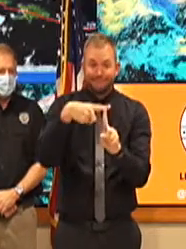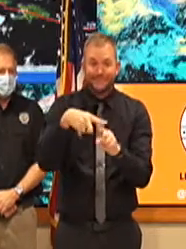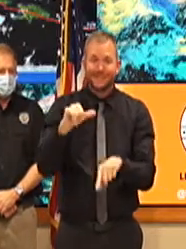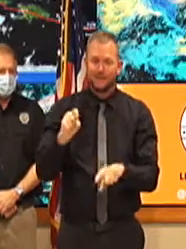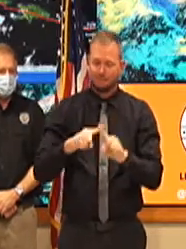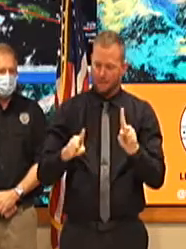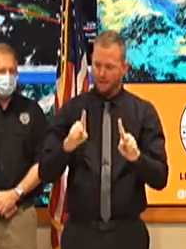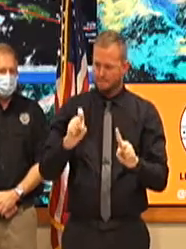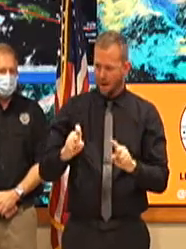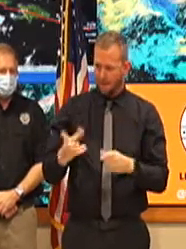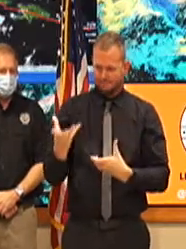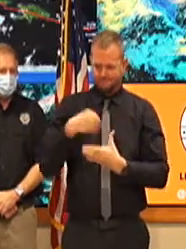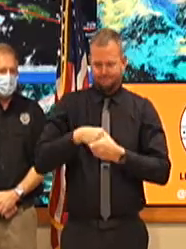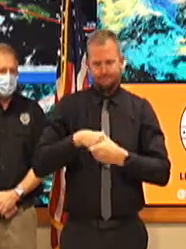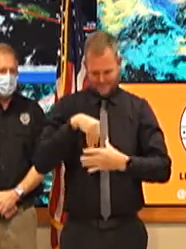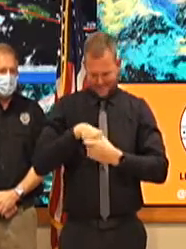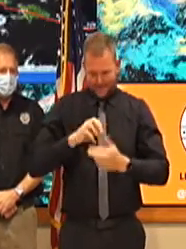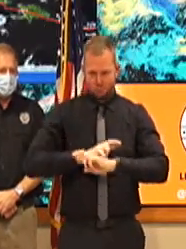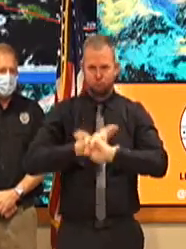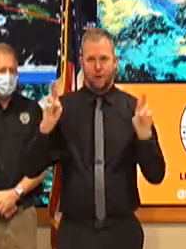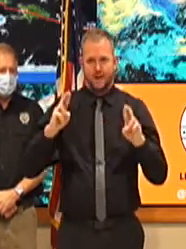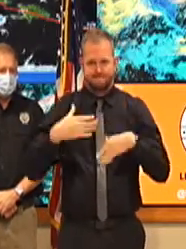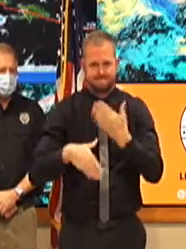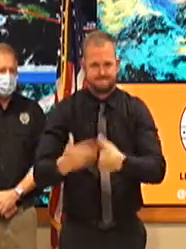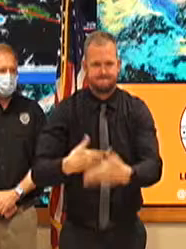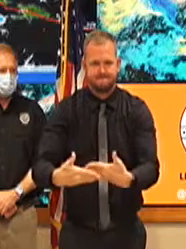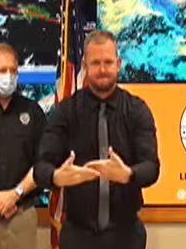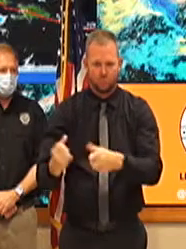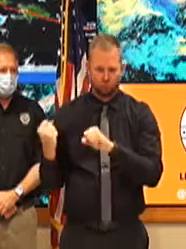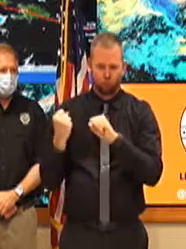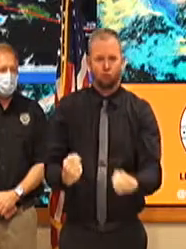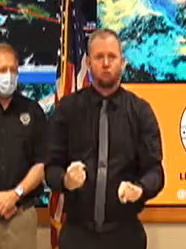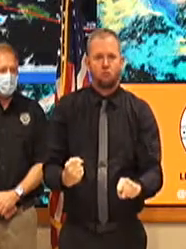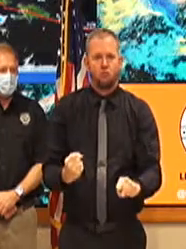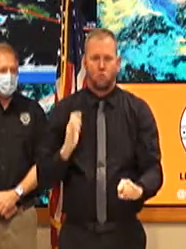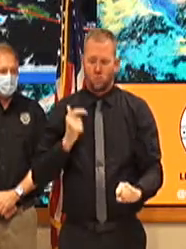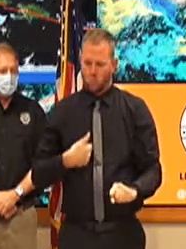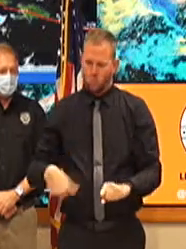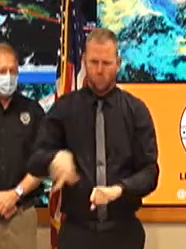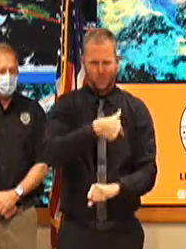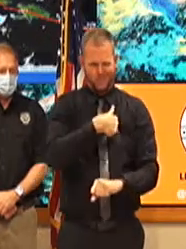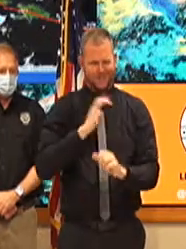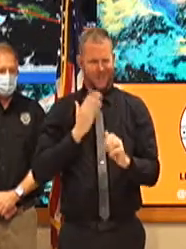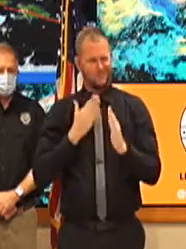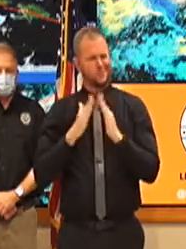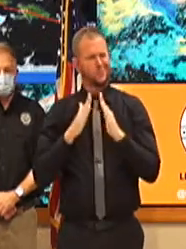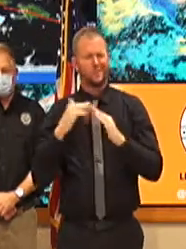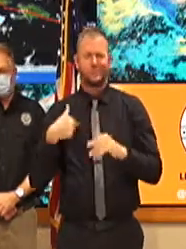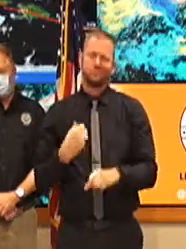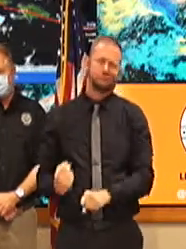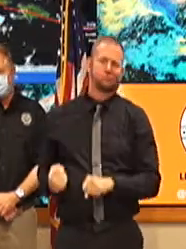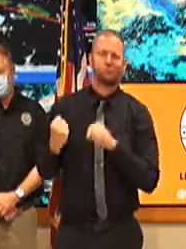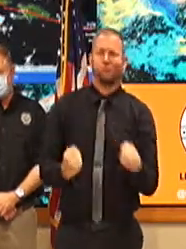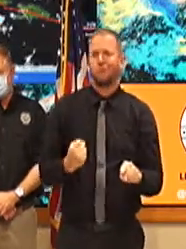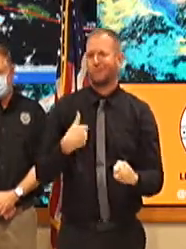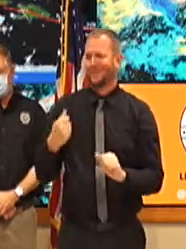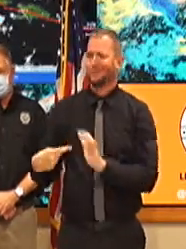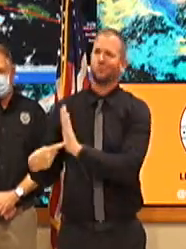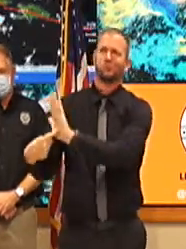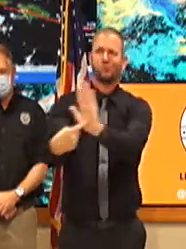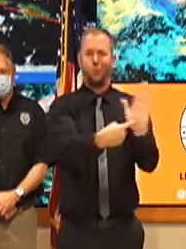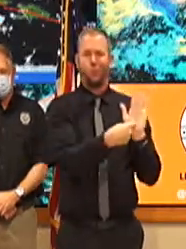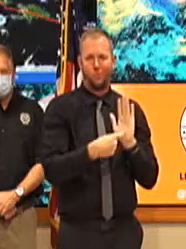strong. We are resilient. So let's work together because we're stronger together than